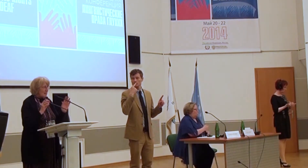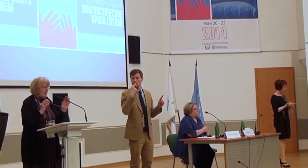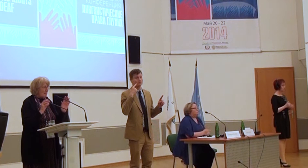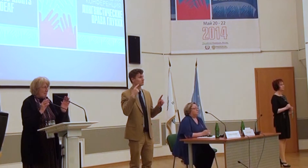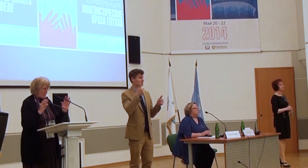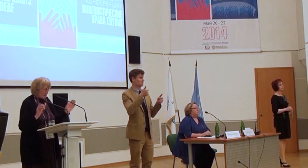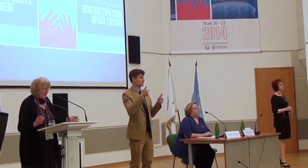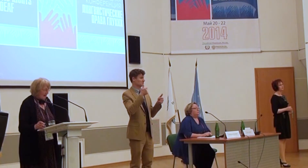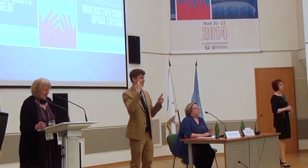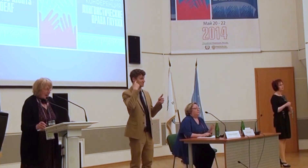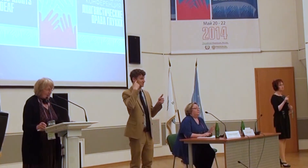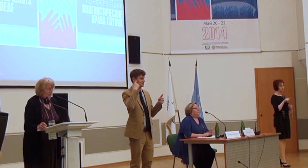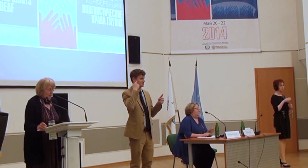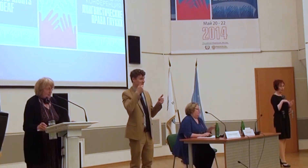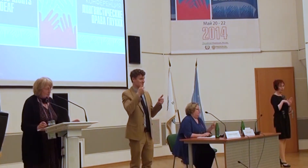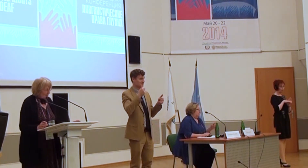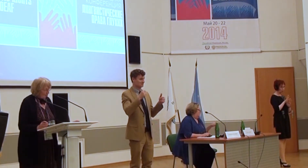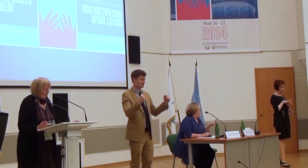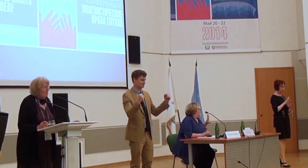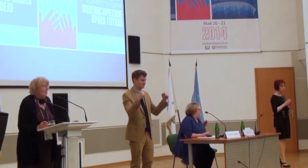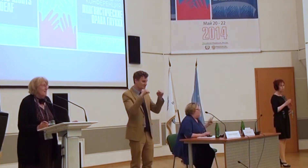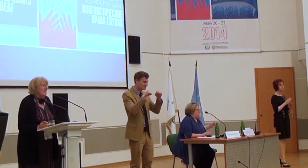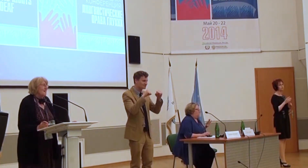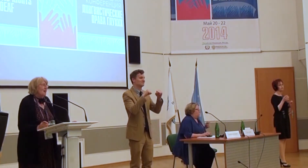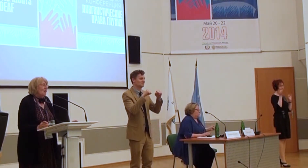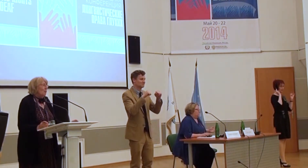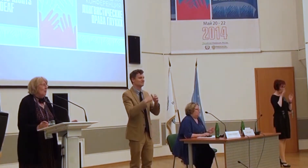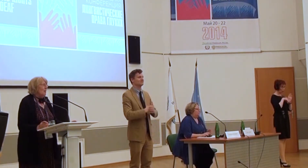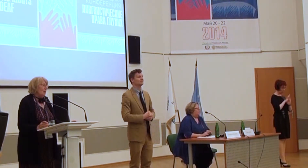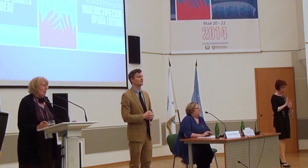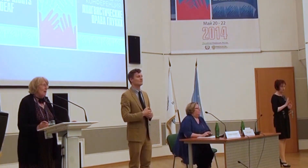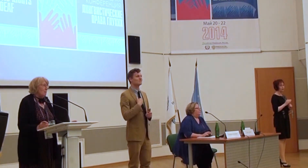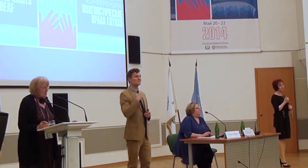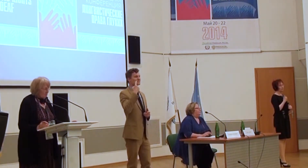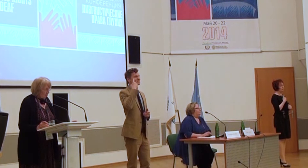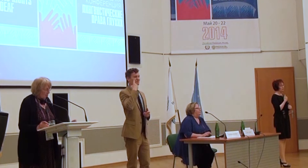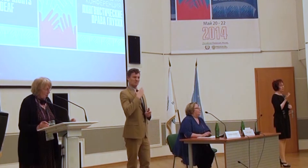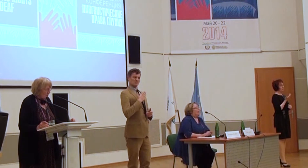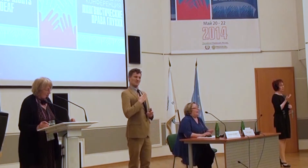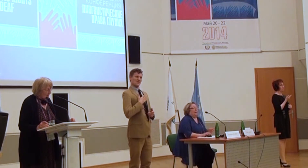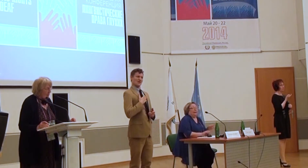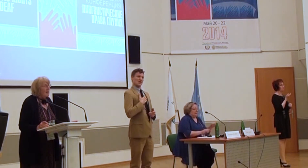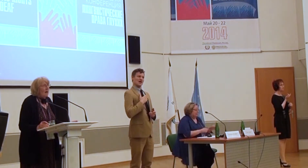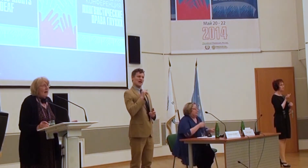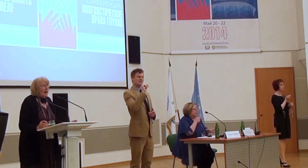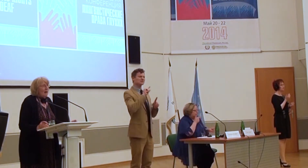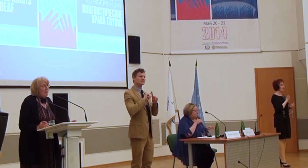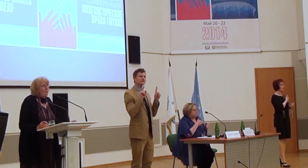Is that better? I think I've got a bit of a different emphasis from the papers we've heard